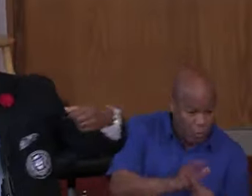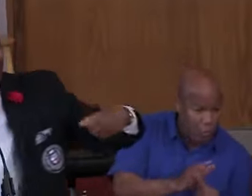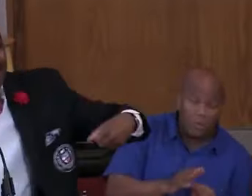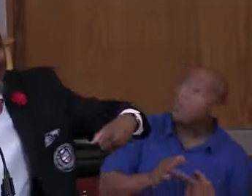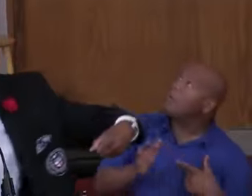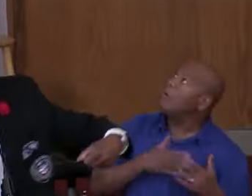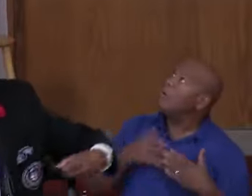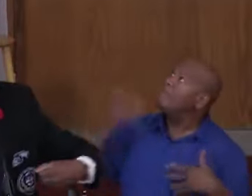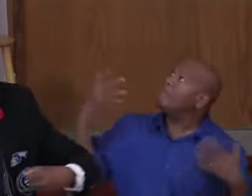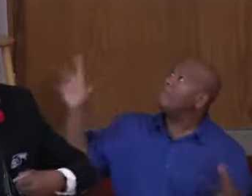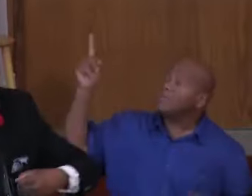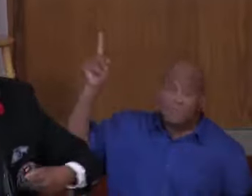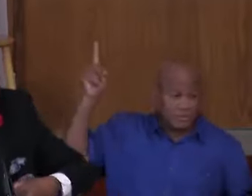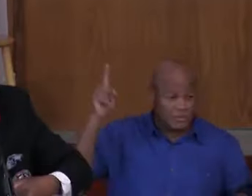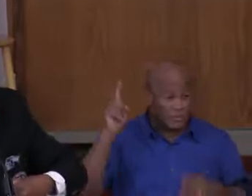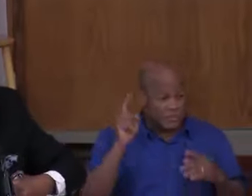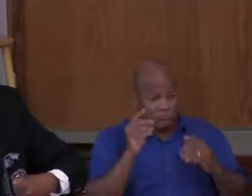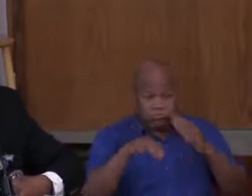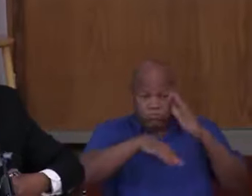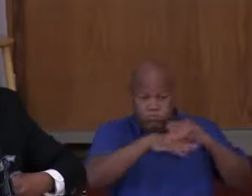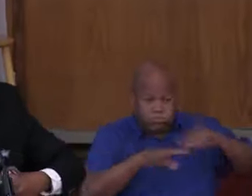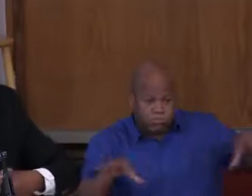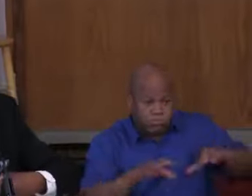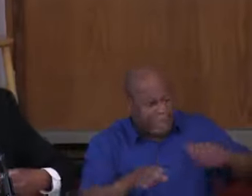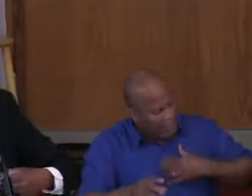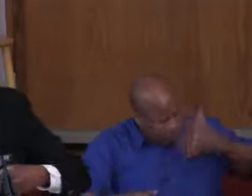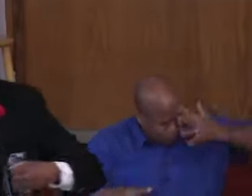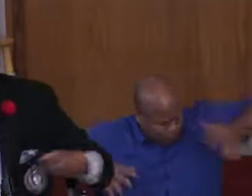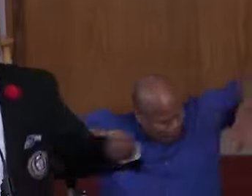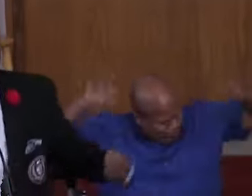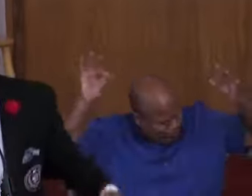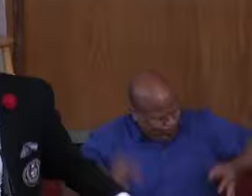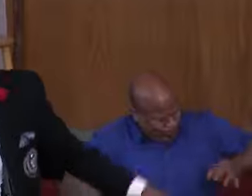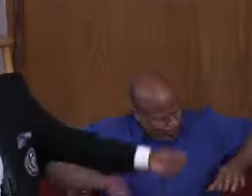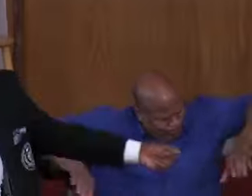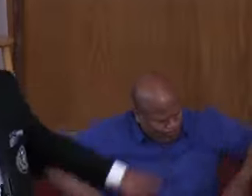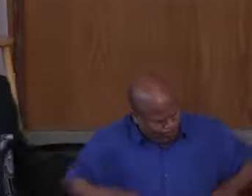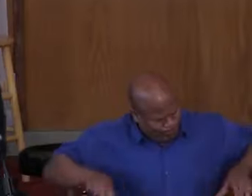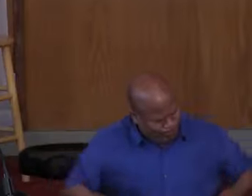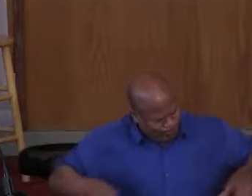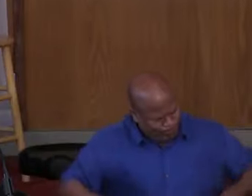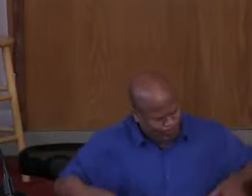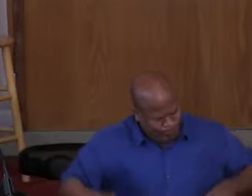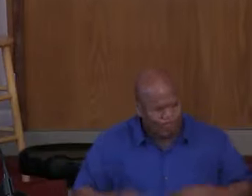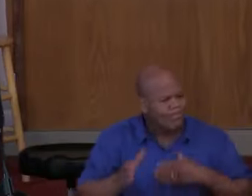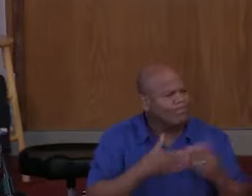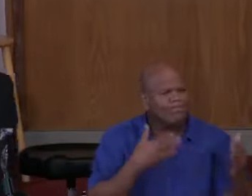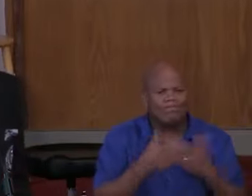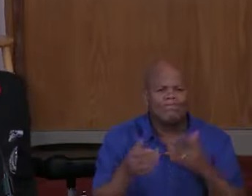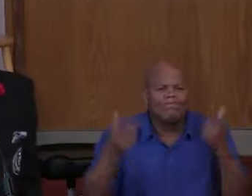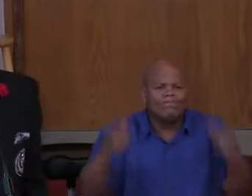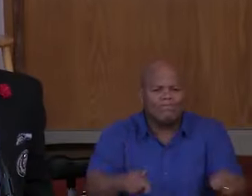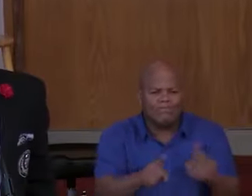me, I'm going to stick to it no matter what happens round about me.